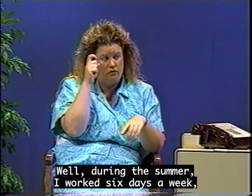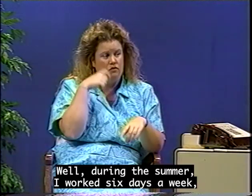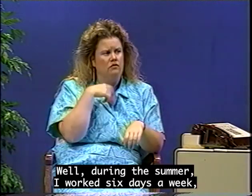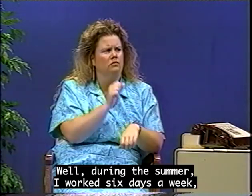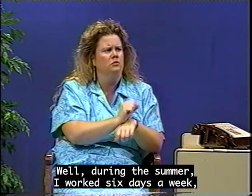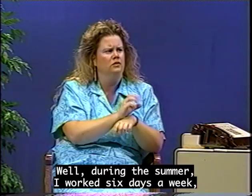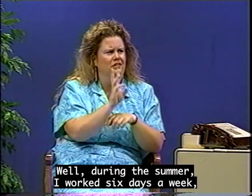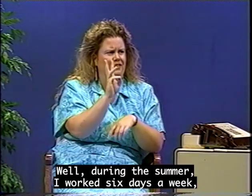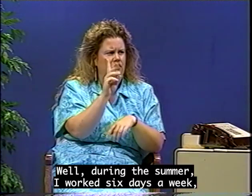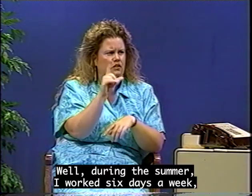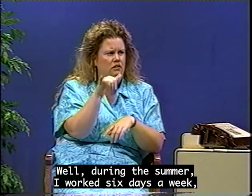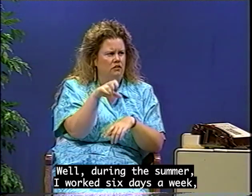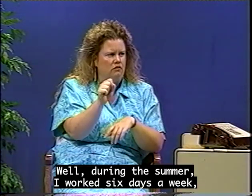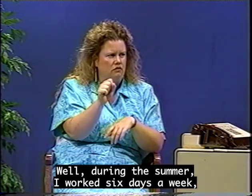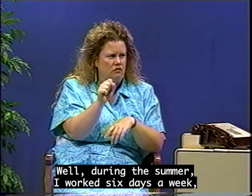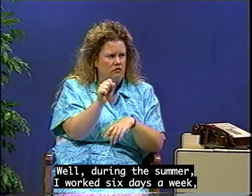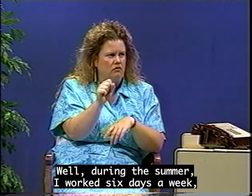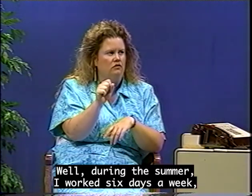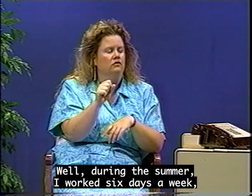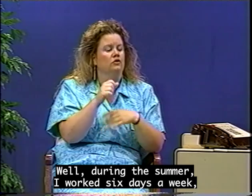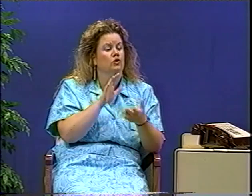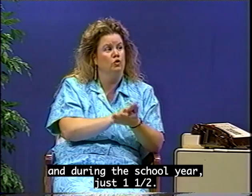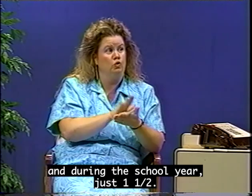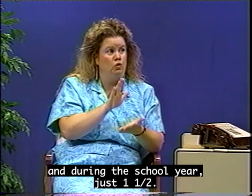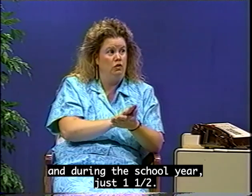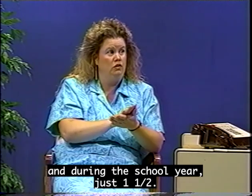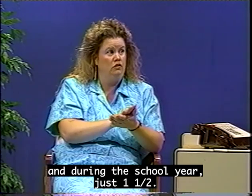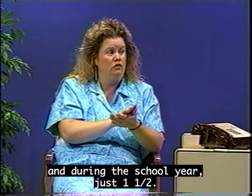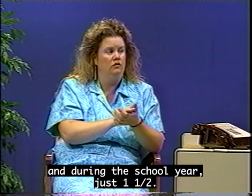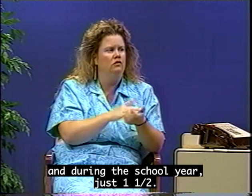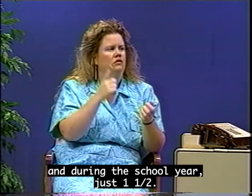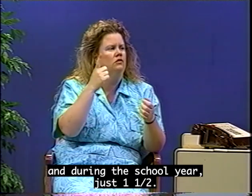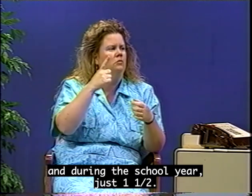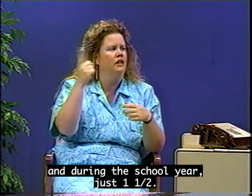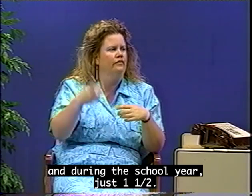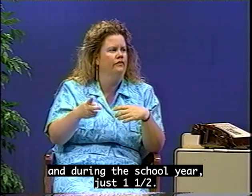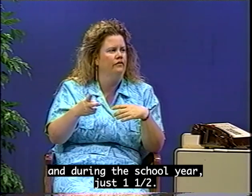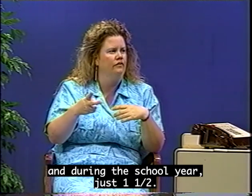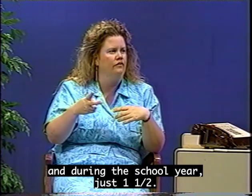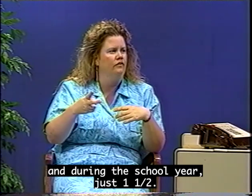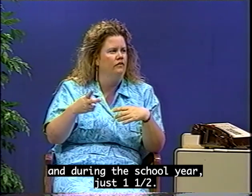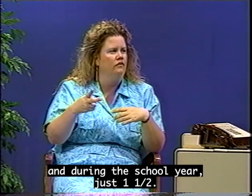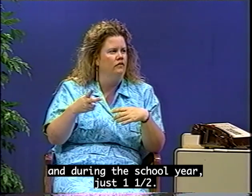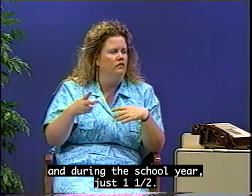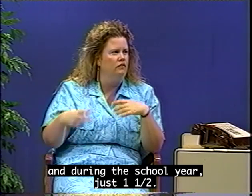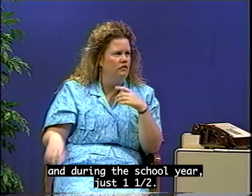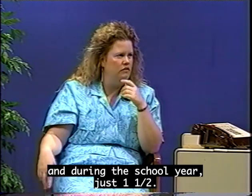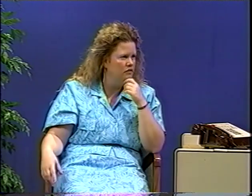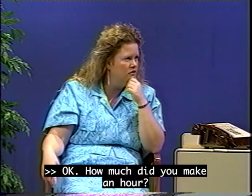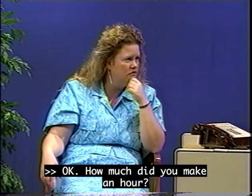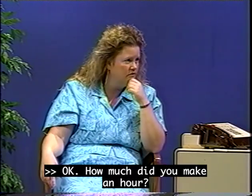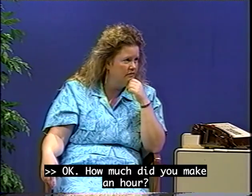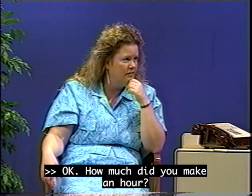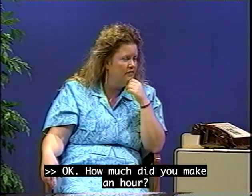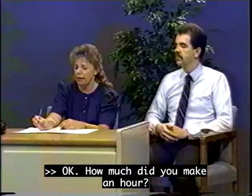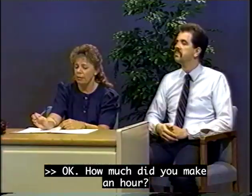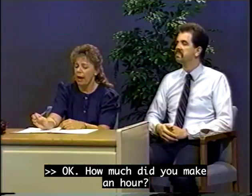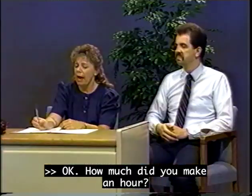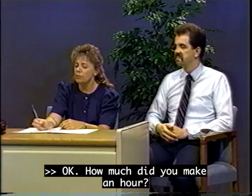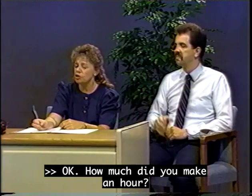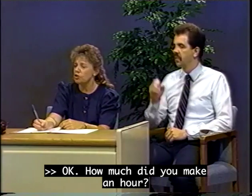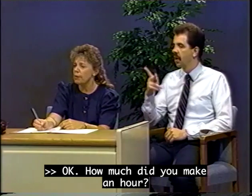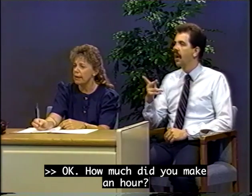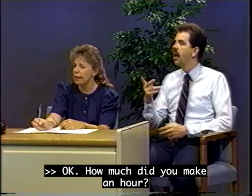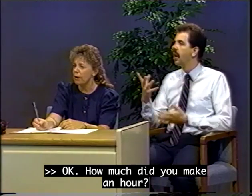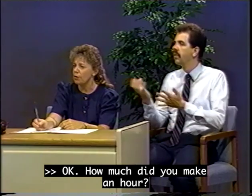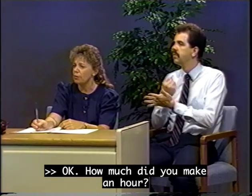Well, during the summer, I worked 6 days a week. And during the school year, just 1.5. Okay.